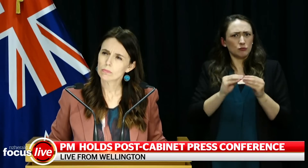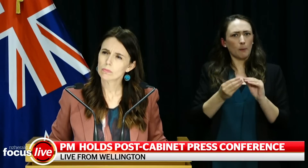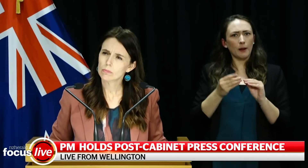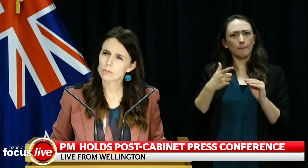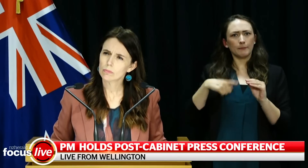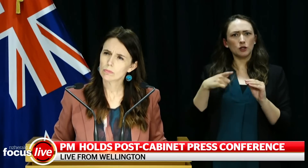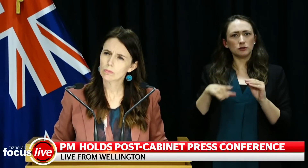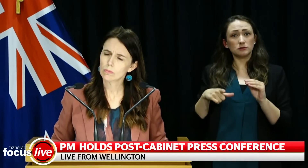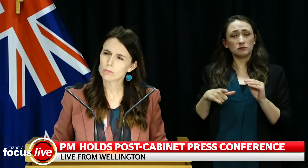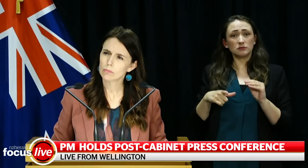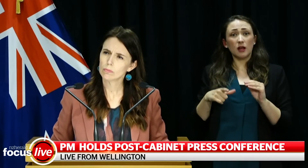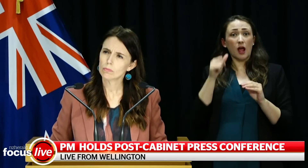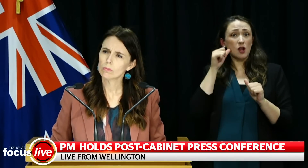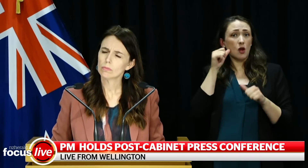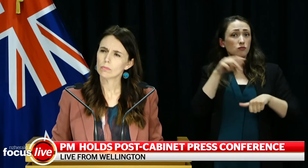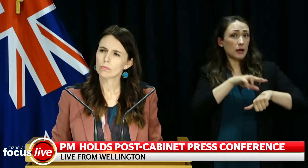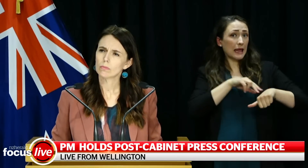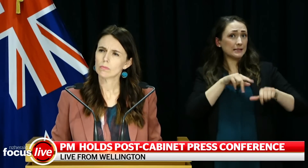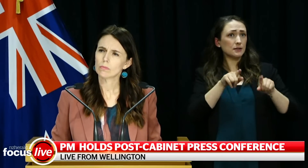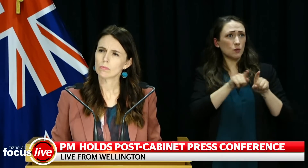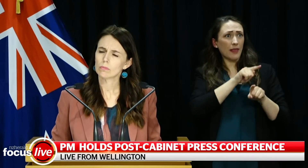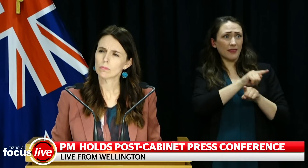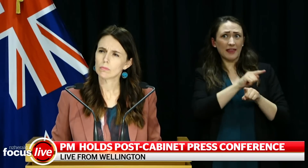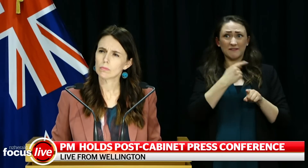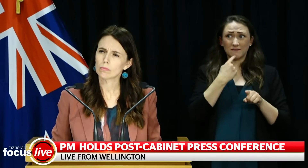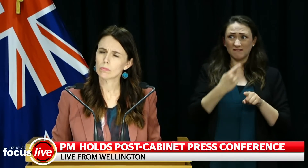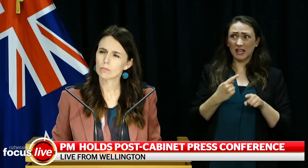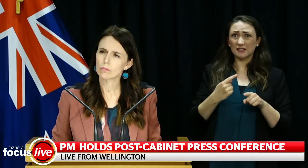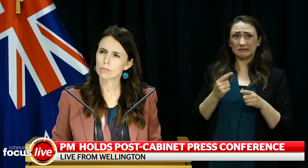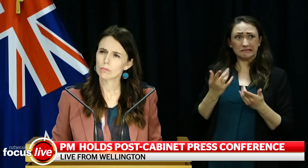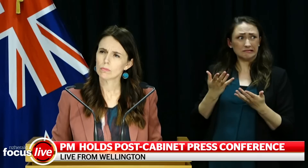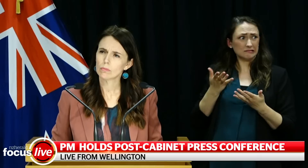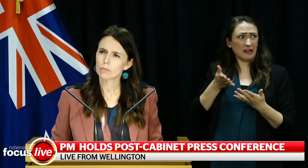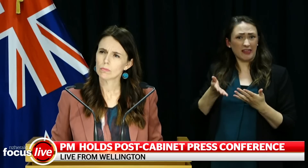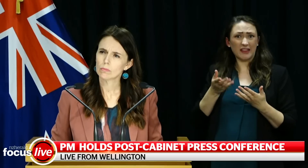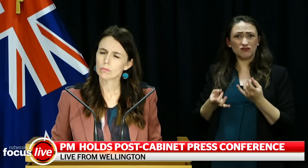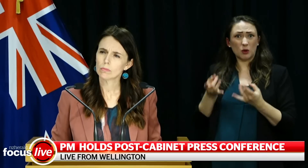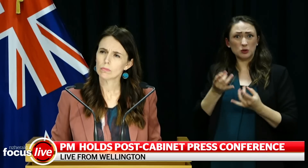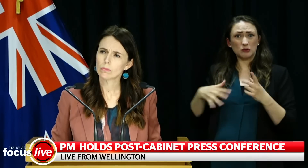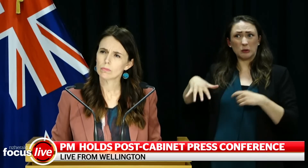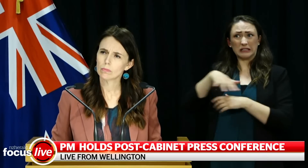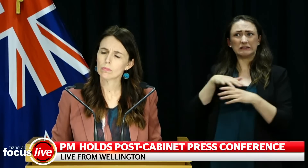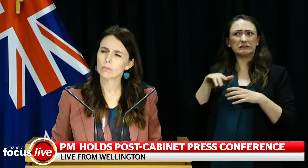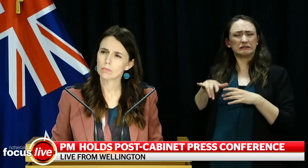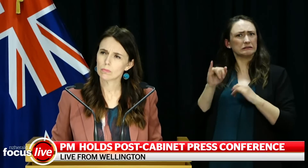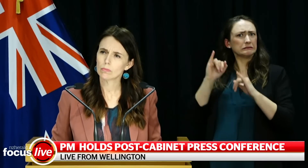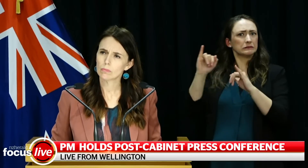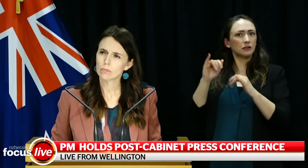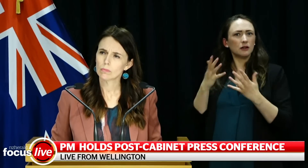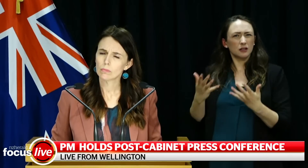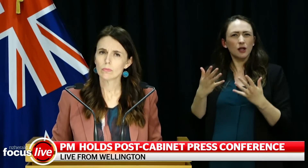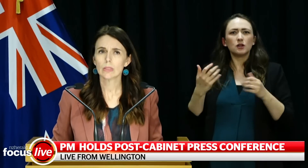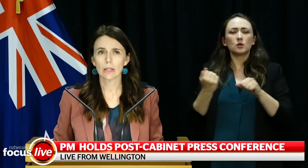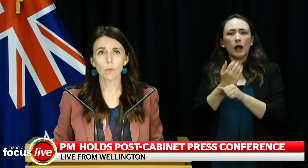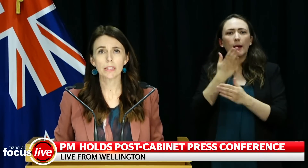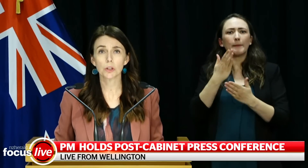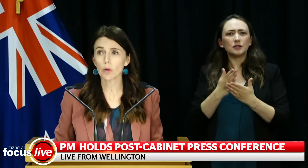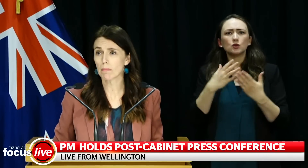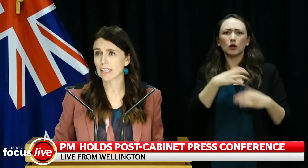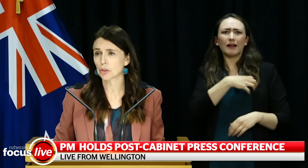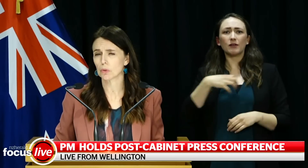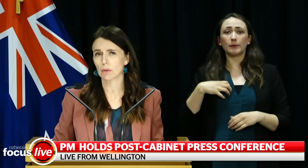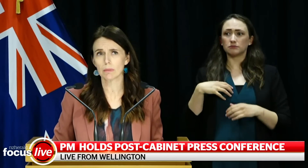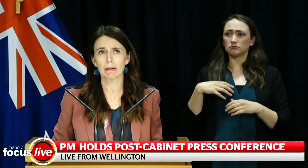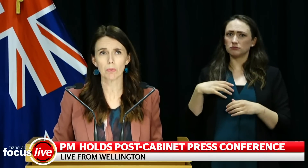police, about the safety of people. What is the government outside of Rotorua doing to actually ensure the safety of these people? Yeah, well, we do